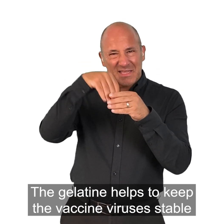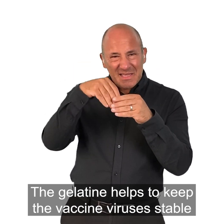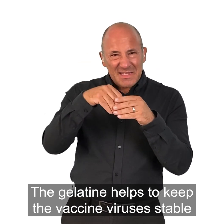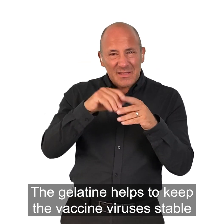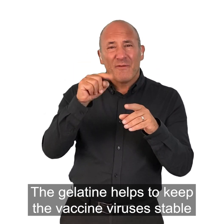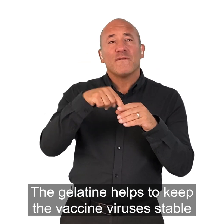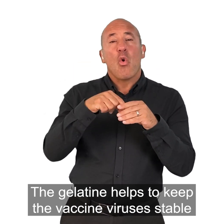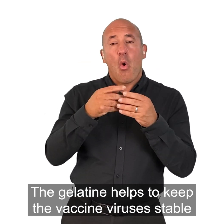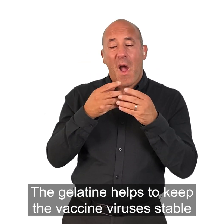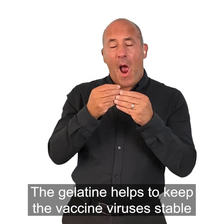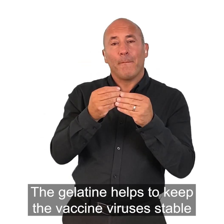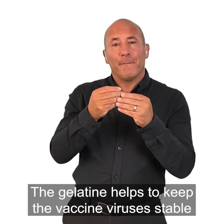stable